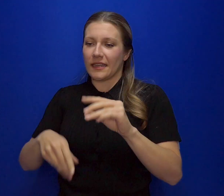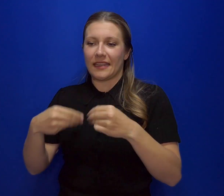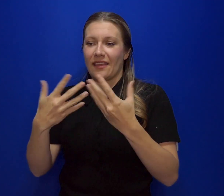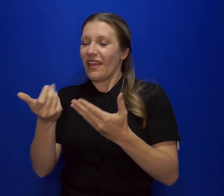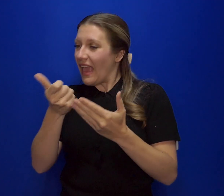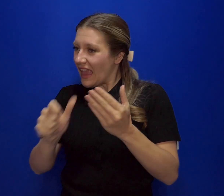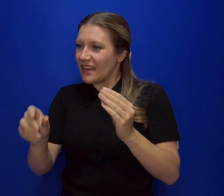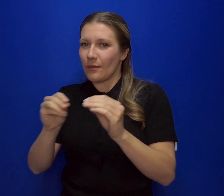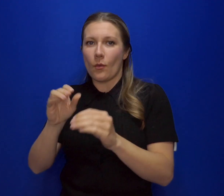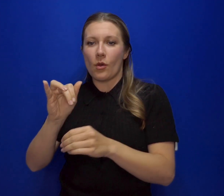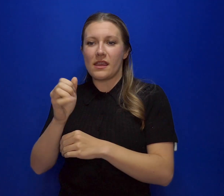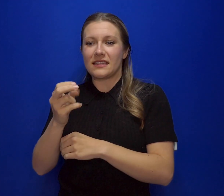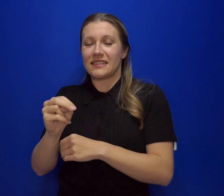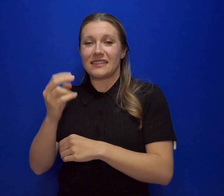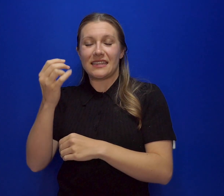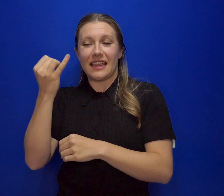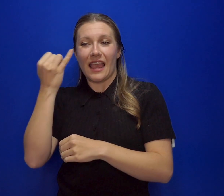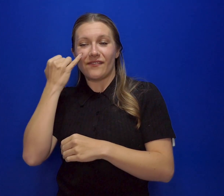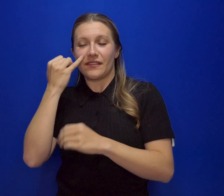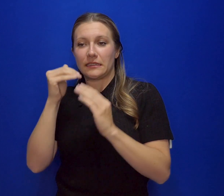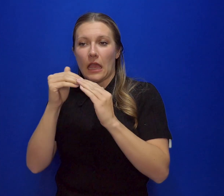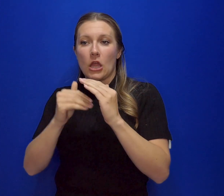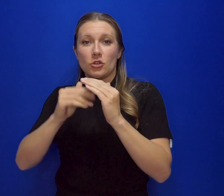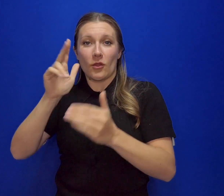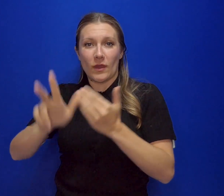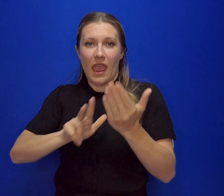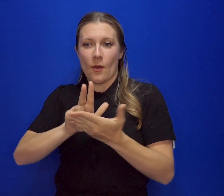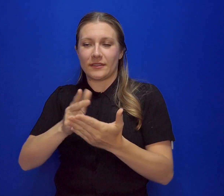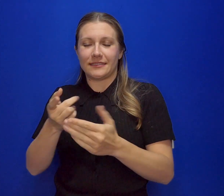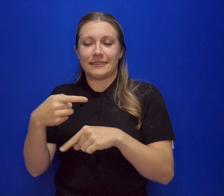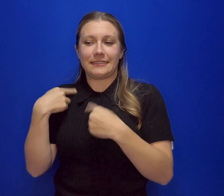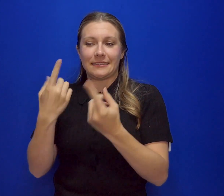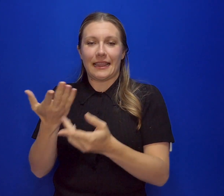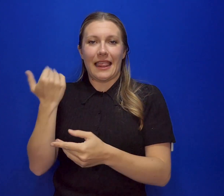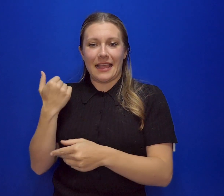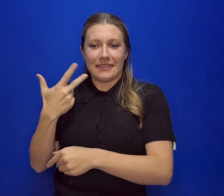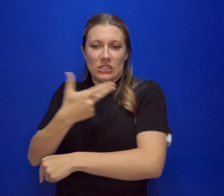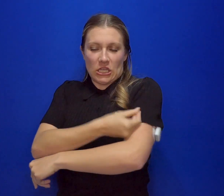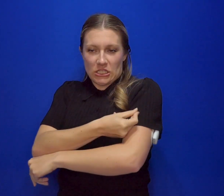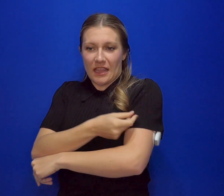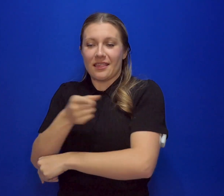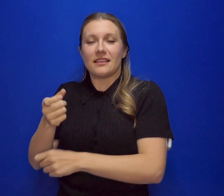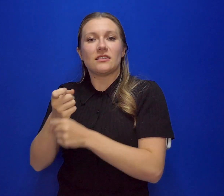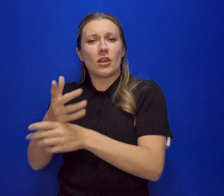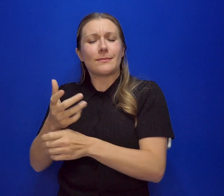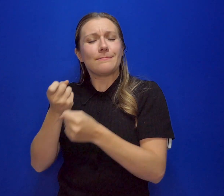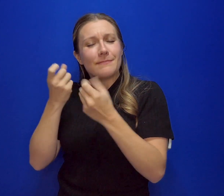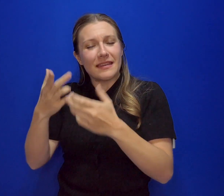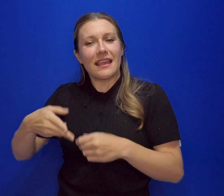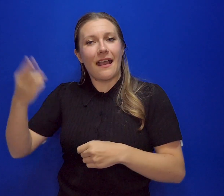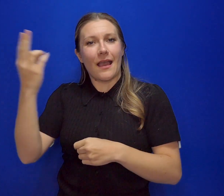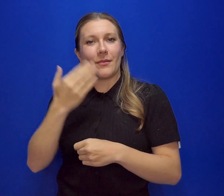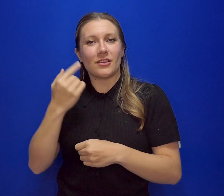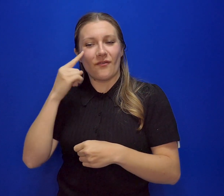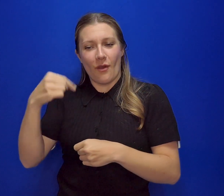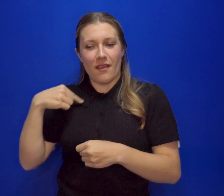hours since the last dose. This caused many high blood sugars for us, was not explained well.